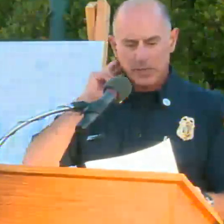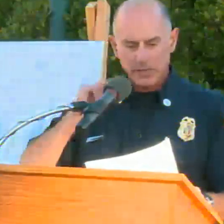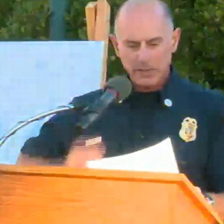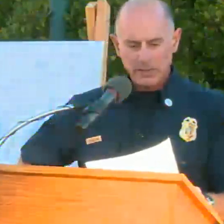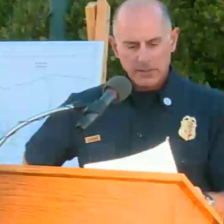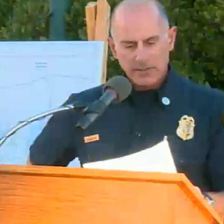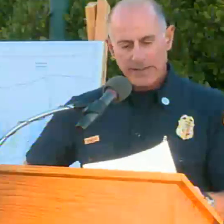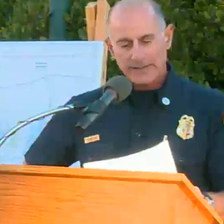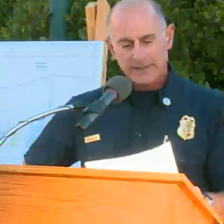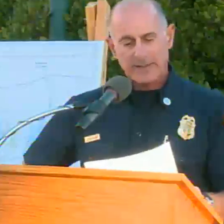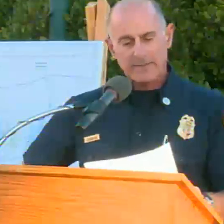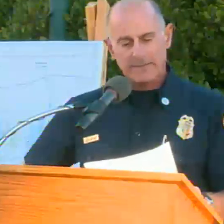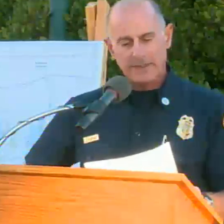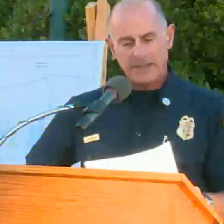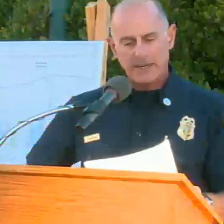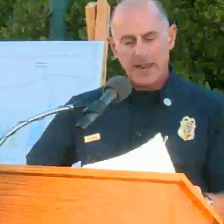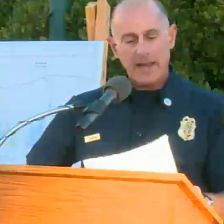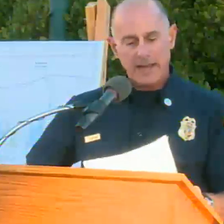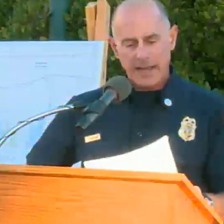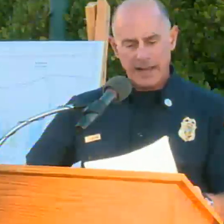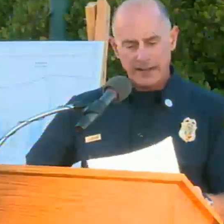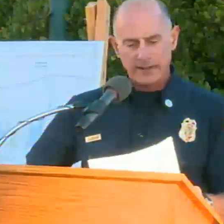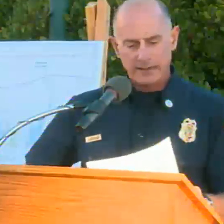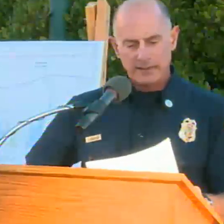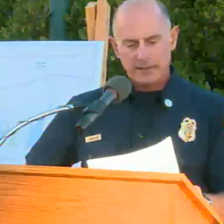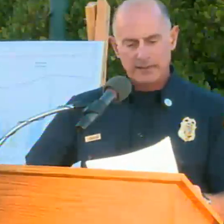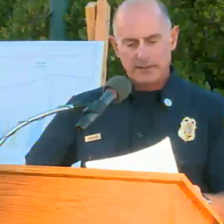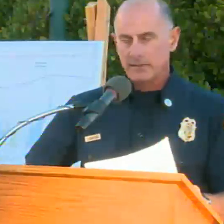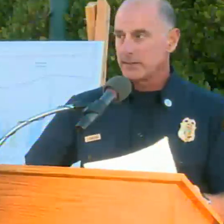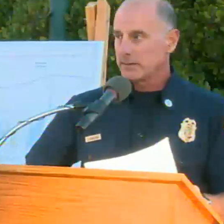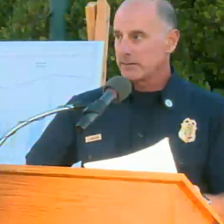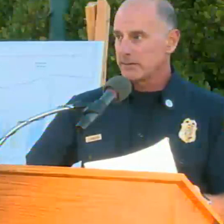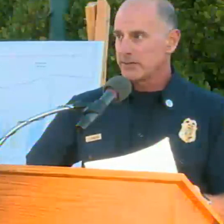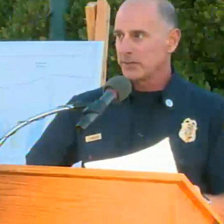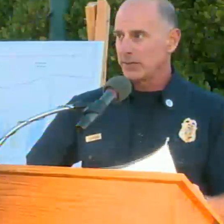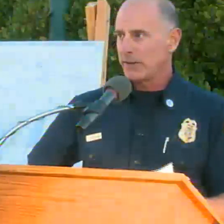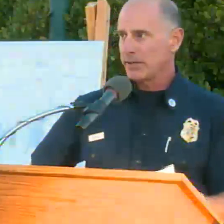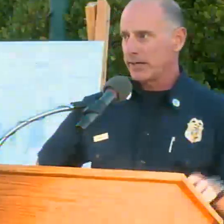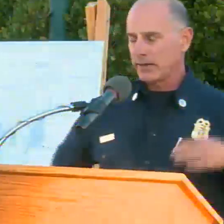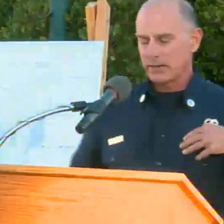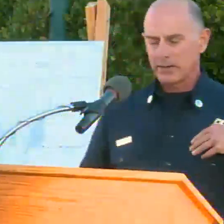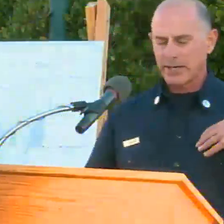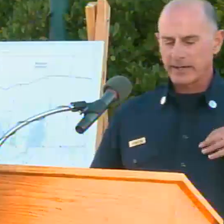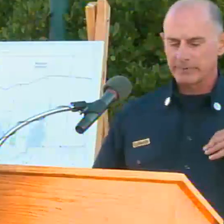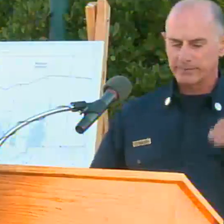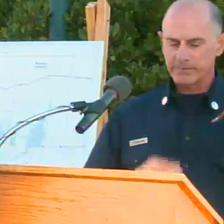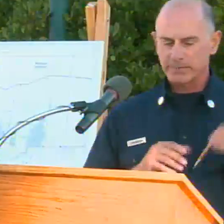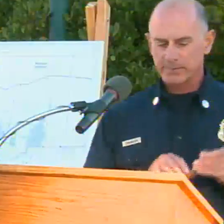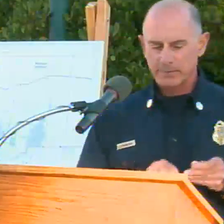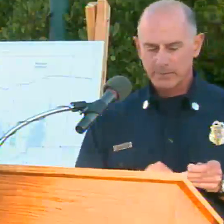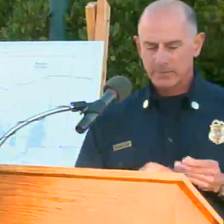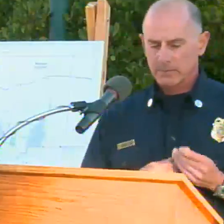Reynoso. That's VAN. She will not be here. Okay.